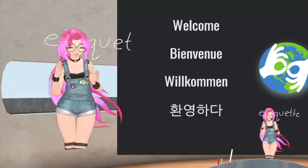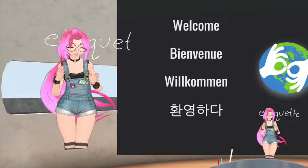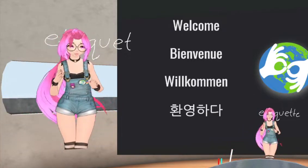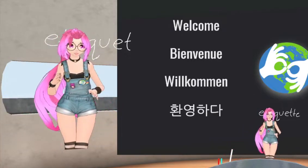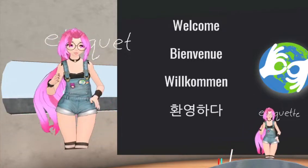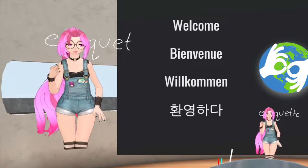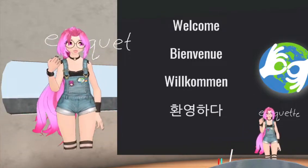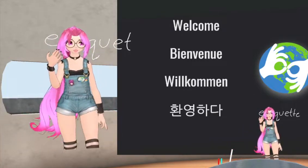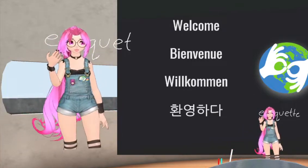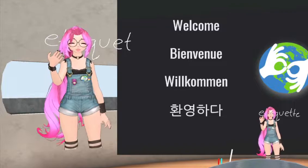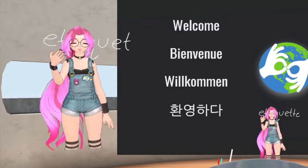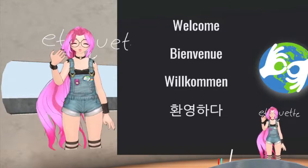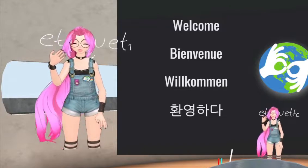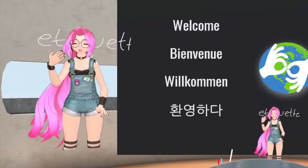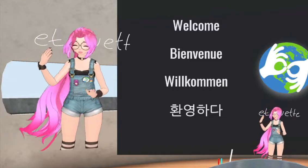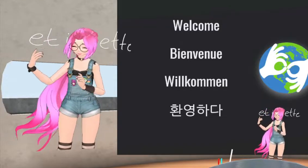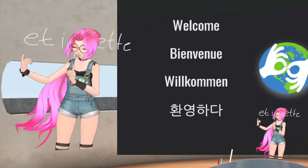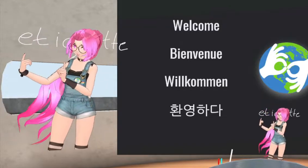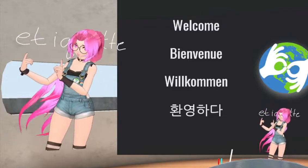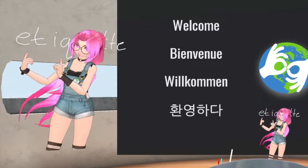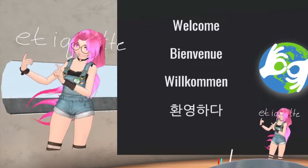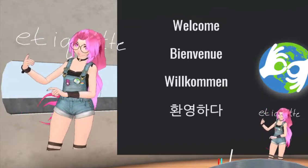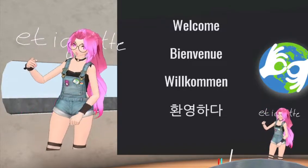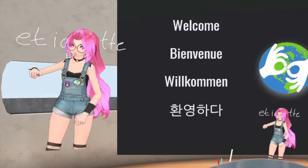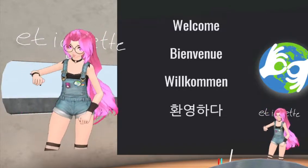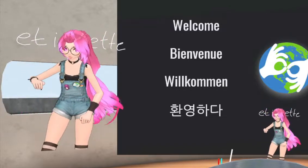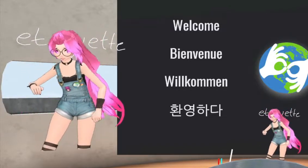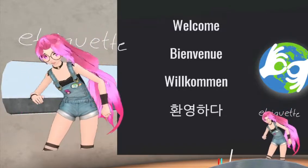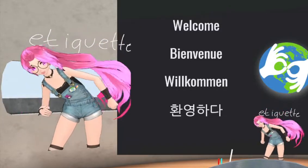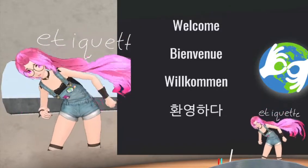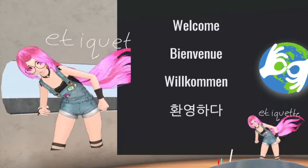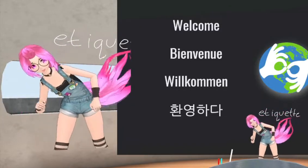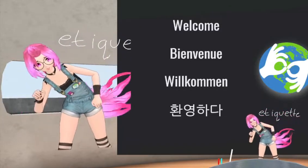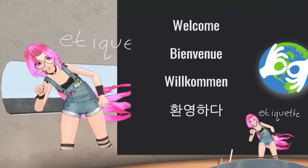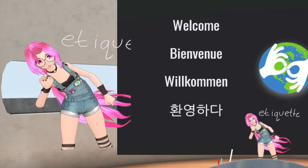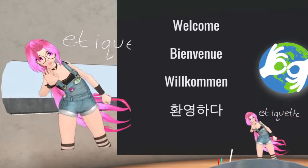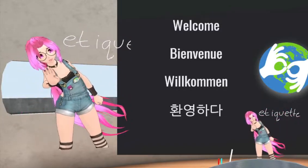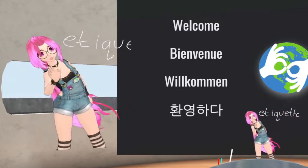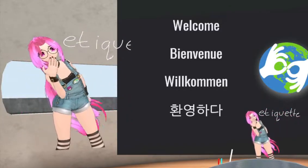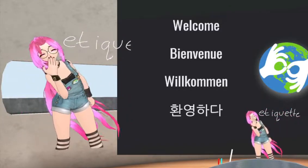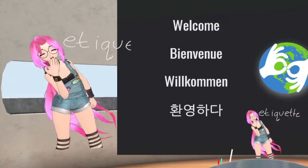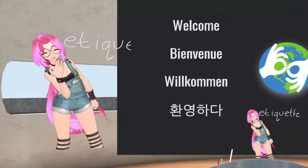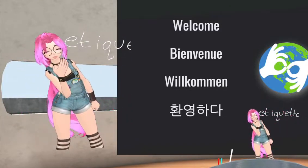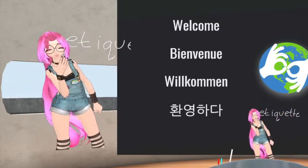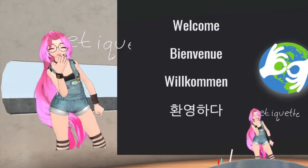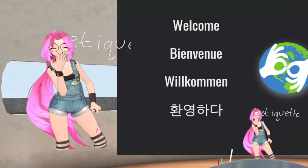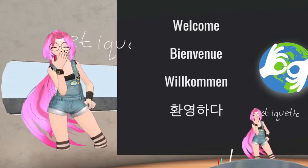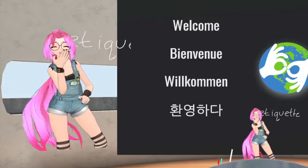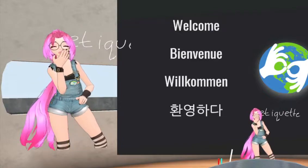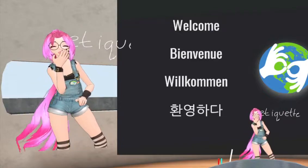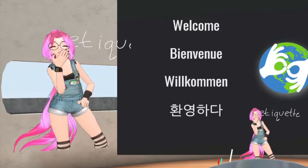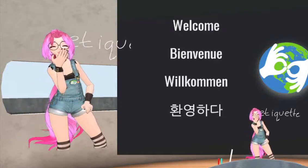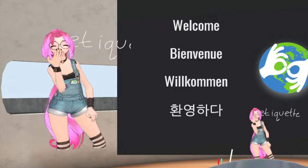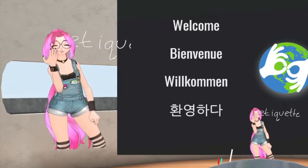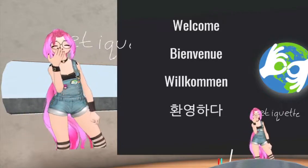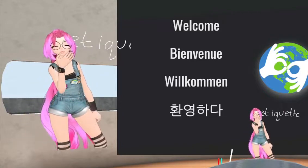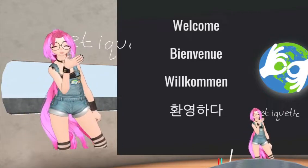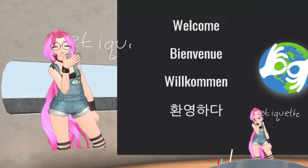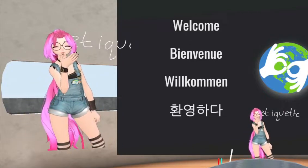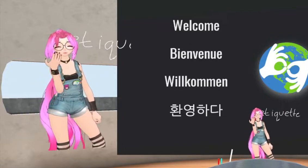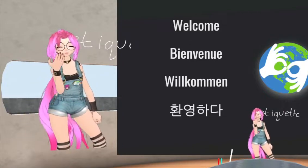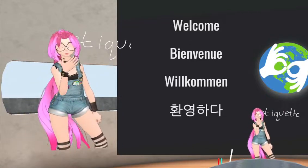and would like to tell me. So I can't do much. Okay, same. So, bit of a struggle. I can ask Siri.